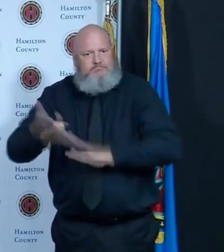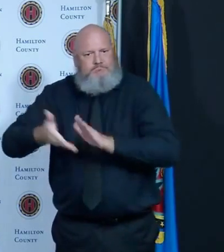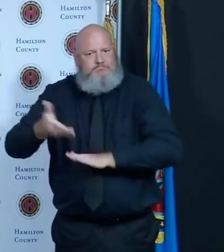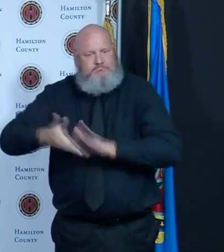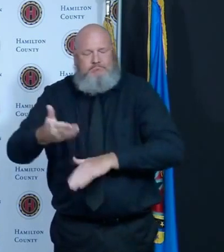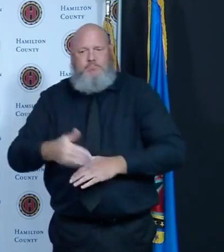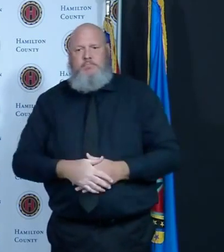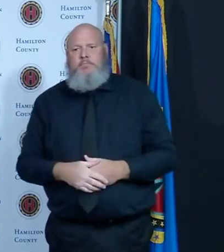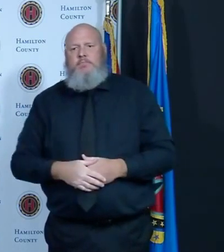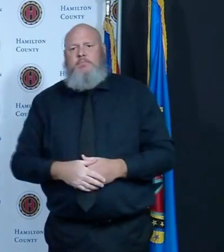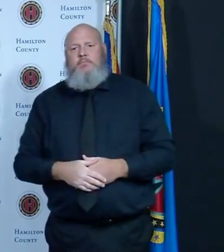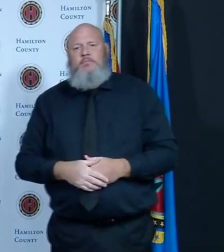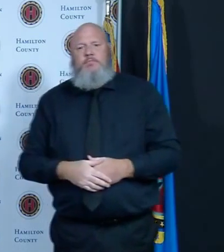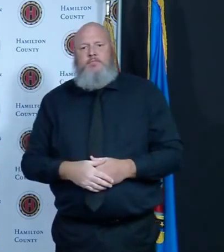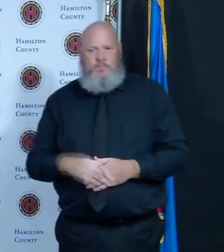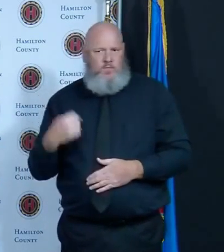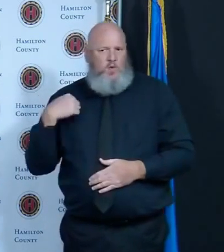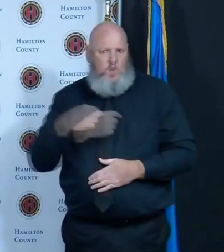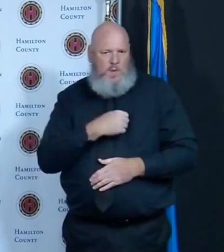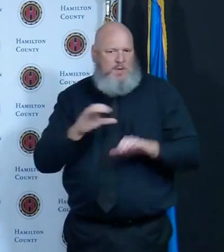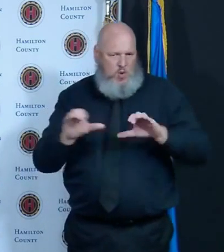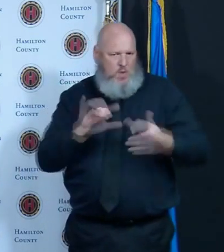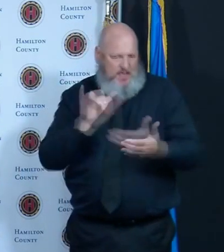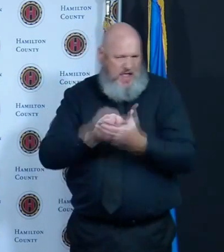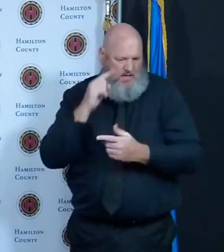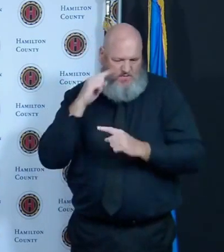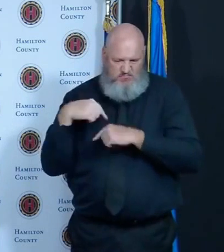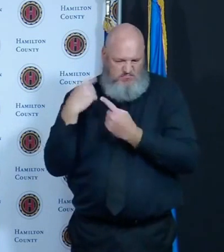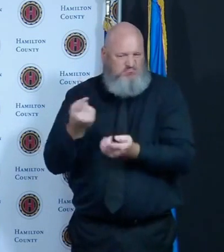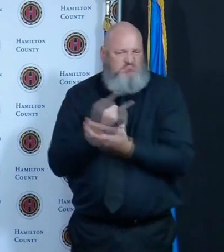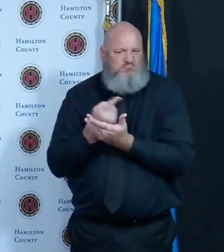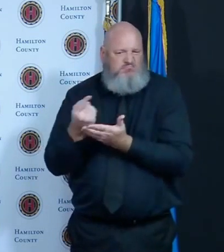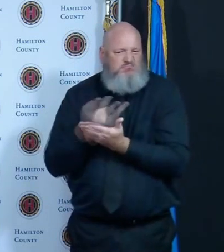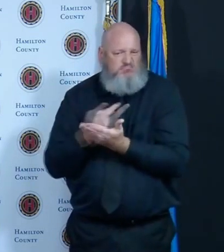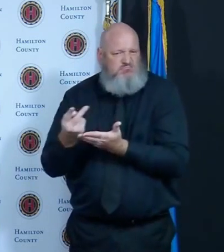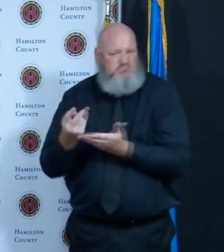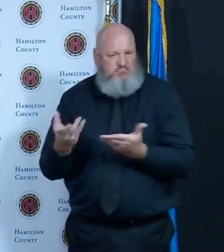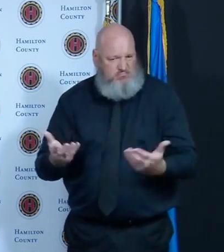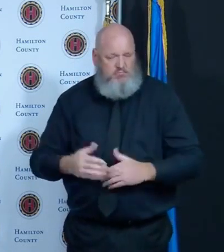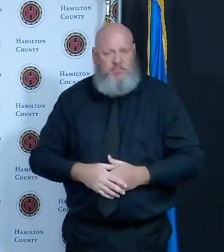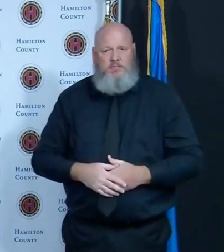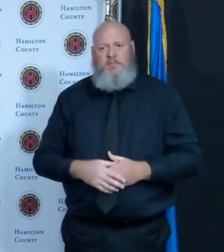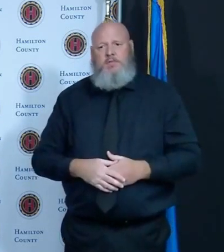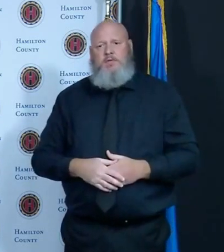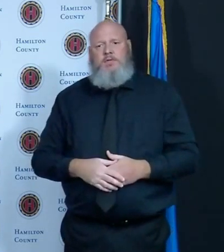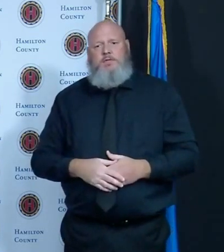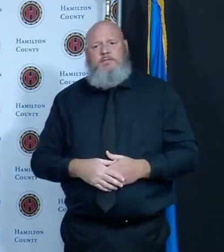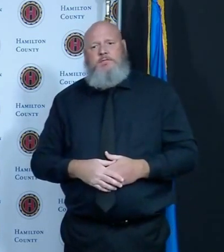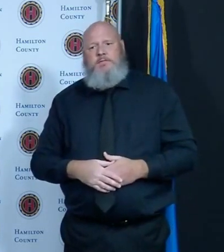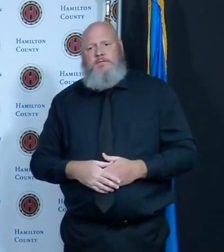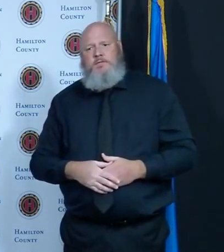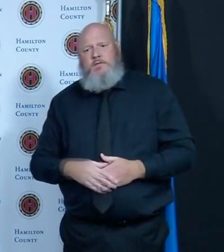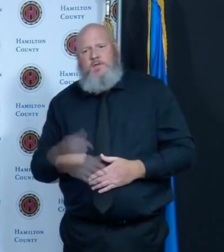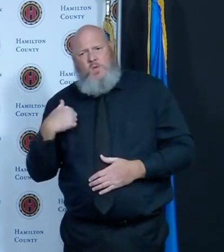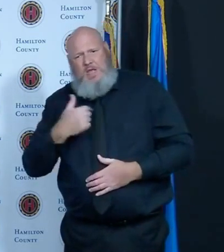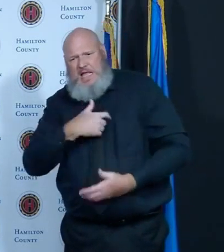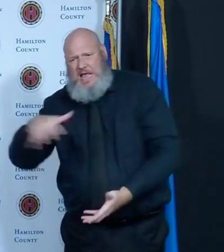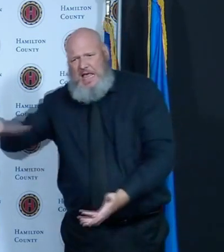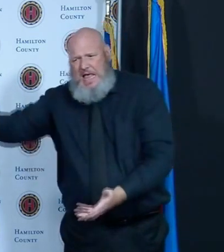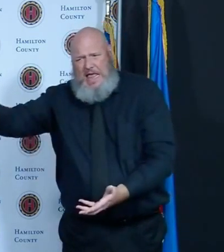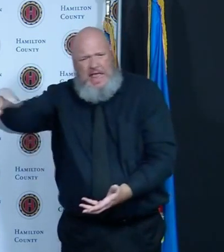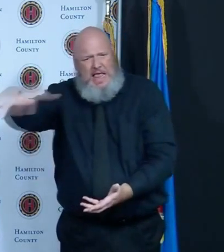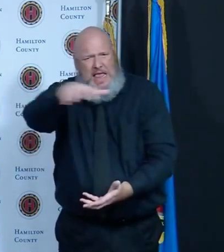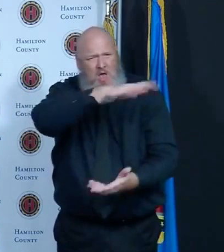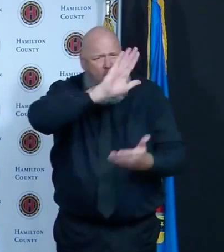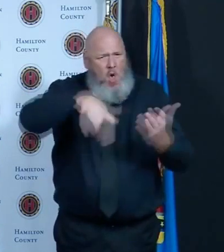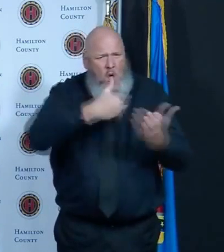has been going on for the last few weeks. We are starting to get, well, we've got that information in. The strategies look